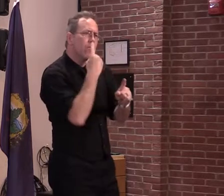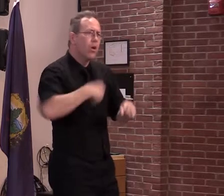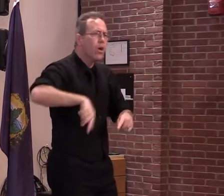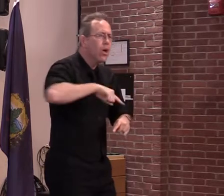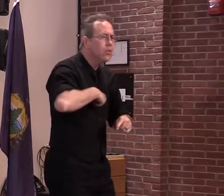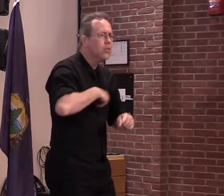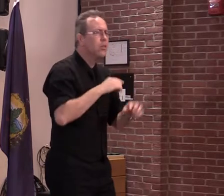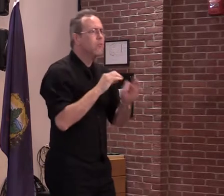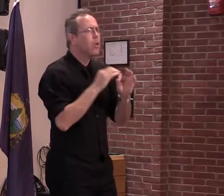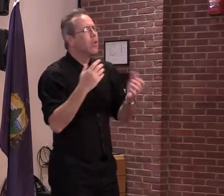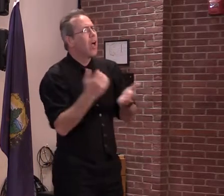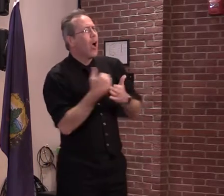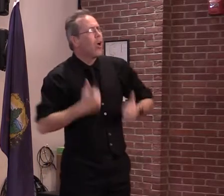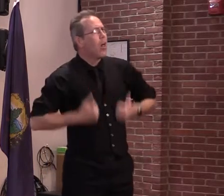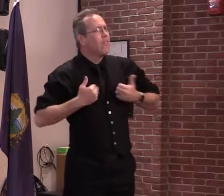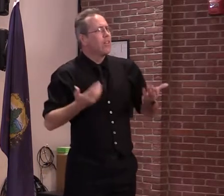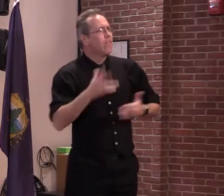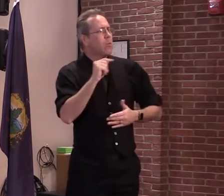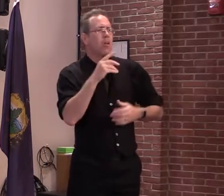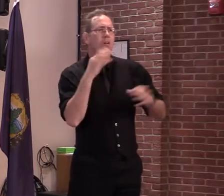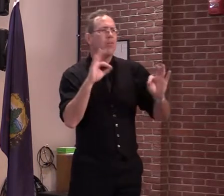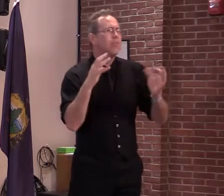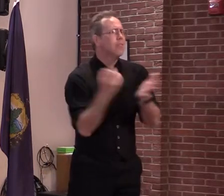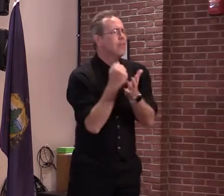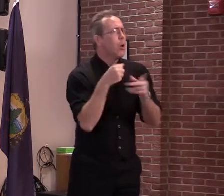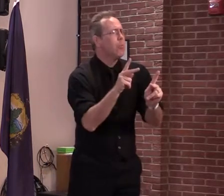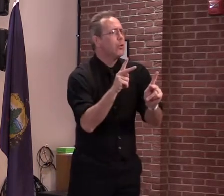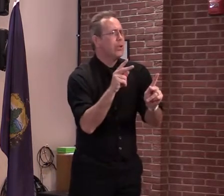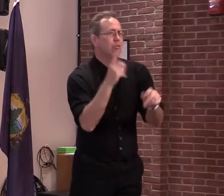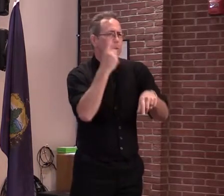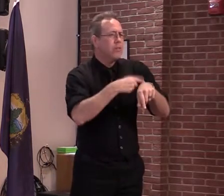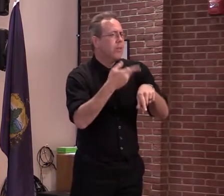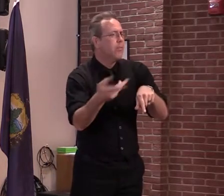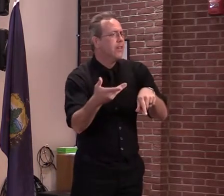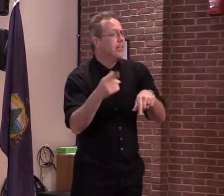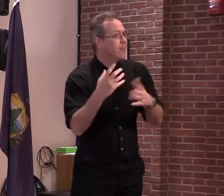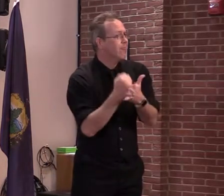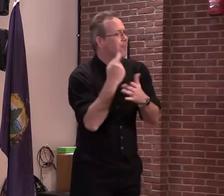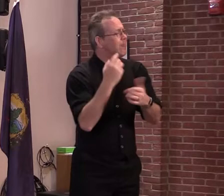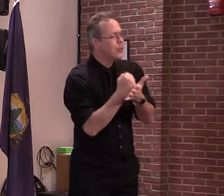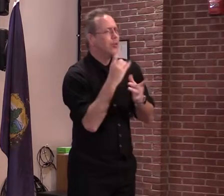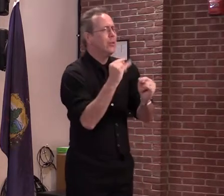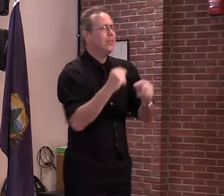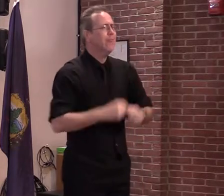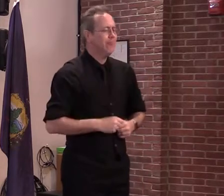opportunity. With that, I'll turn it over to Dr. Levine.